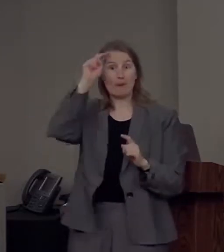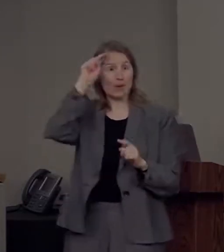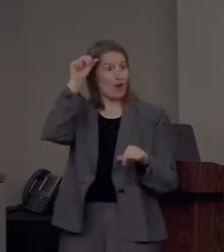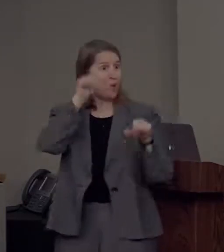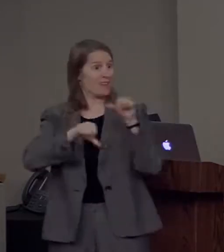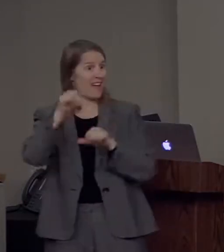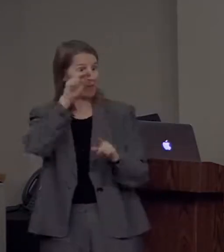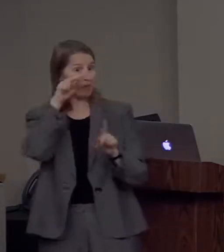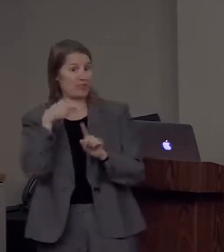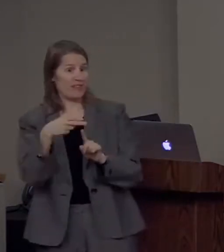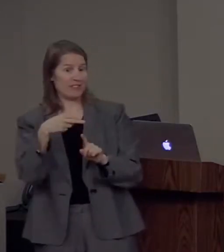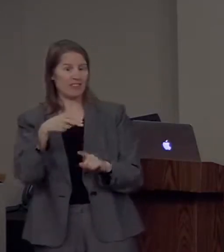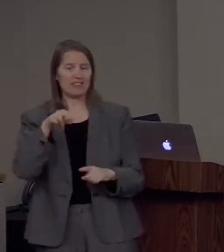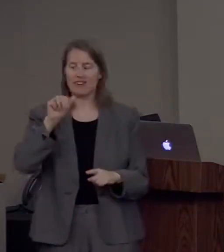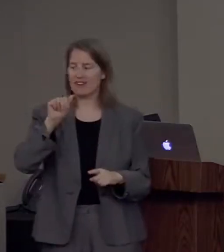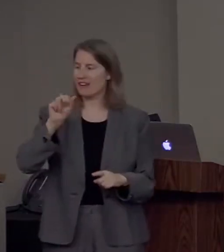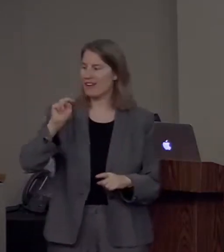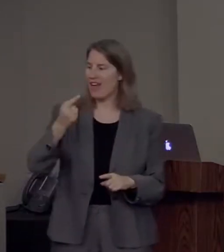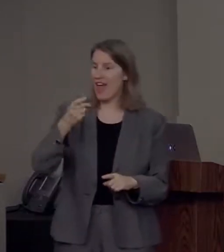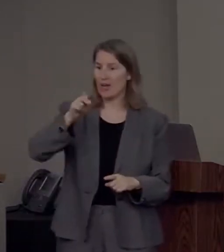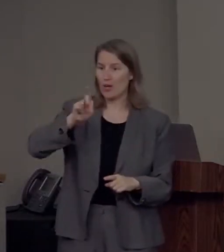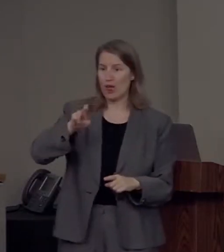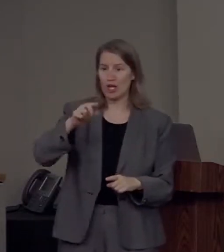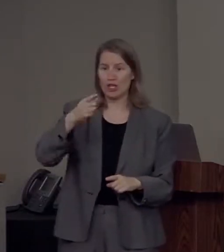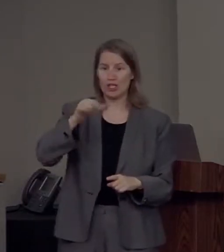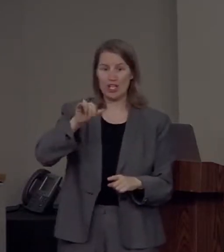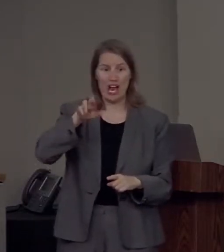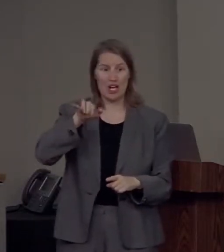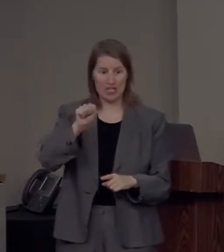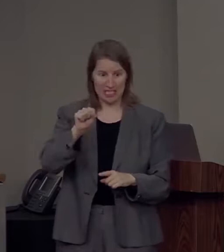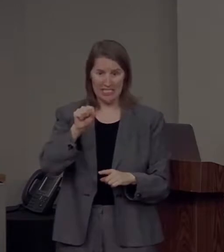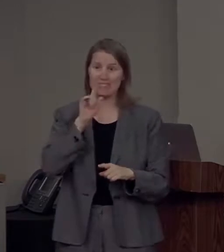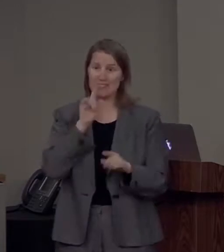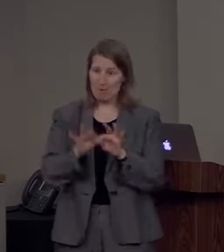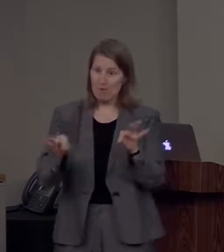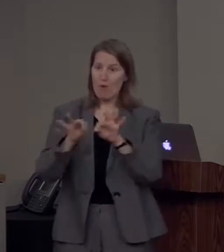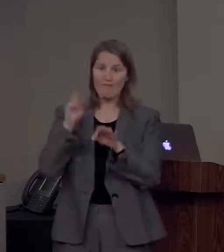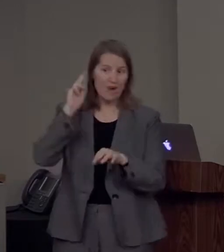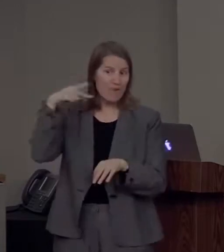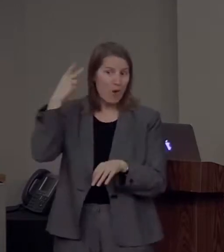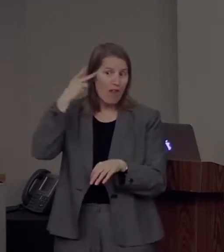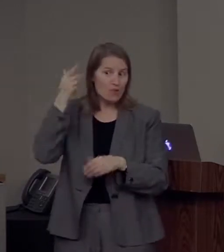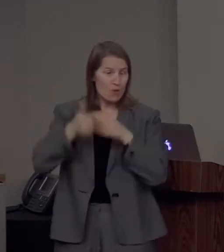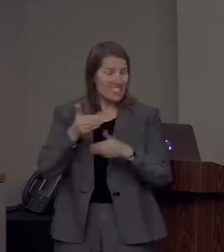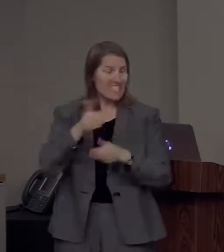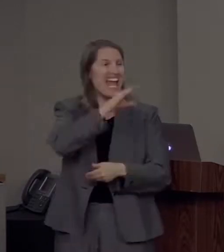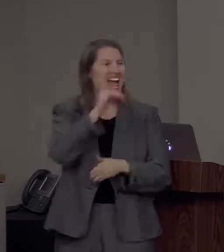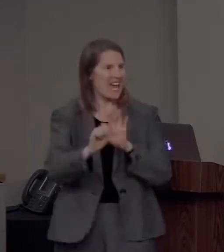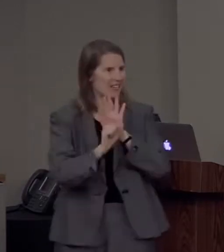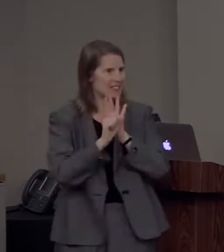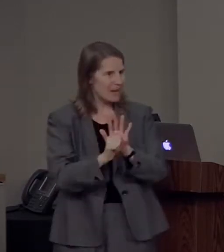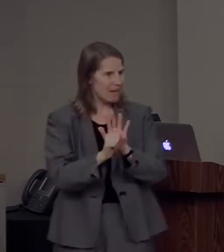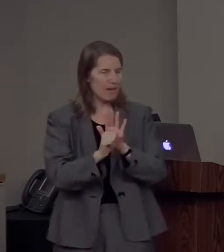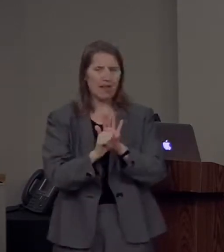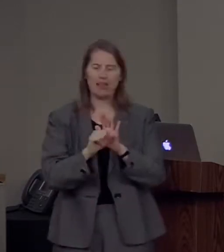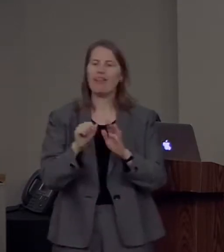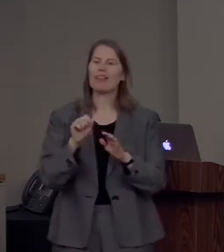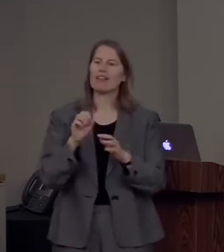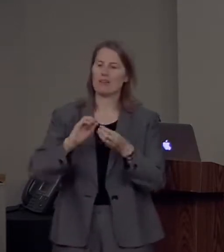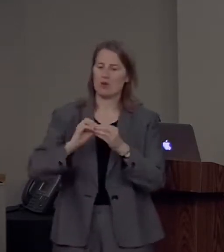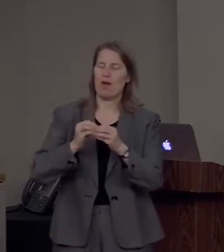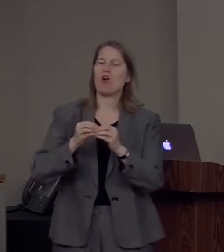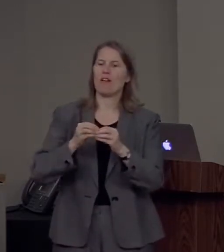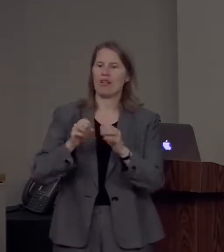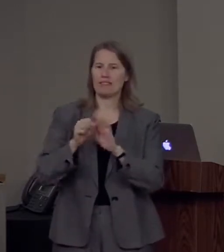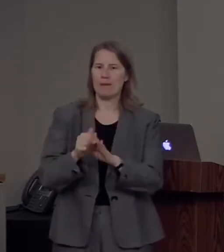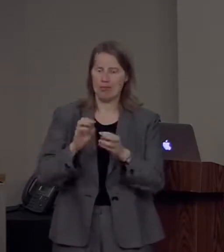is that the angular gyrus is important in phonological processing. It's also important in in manipulation of numerical